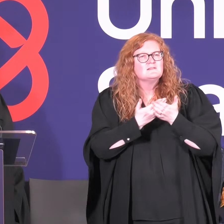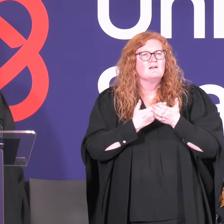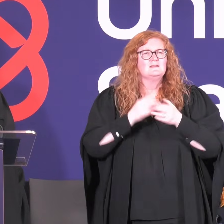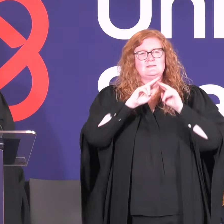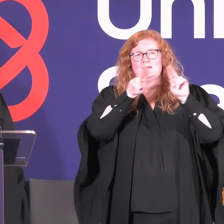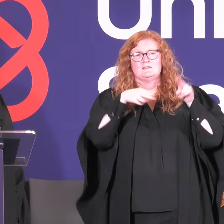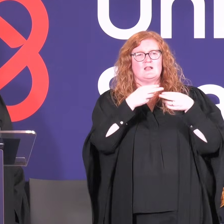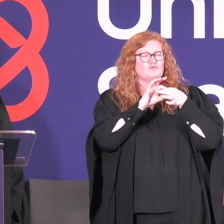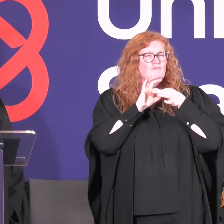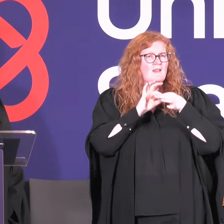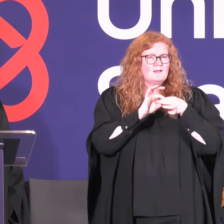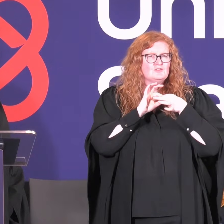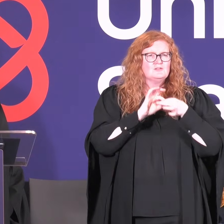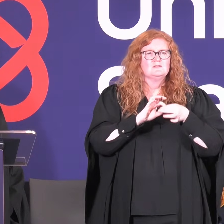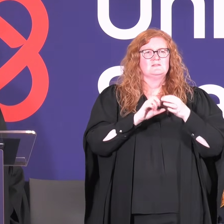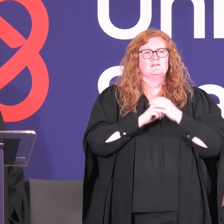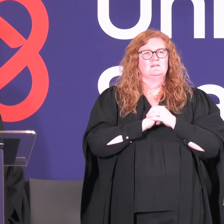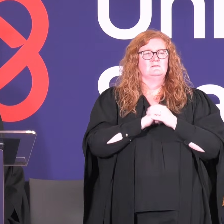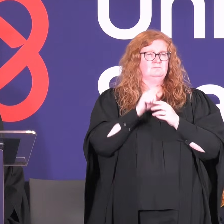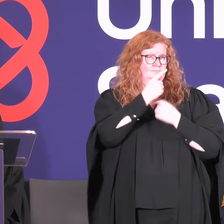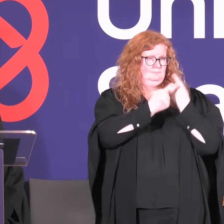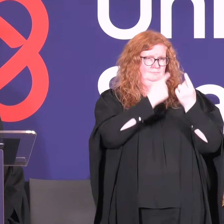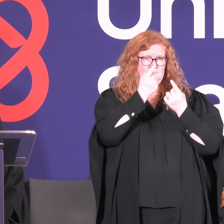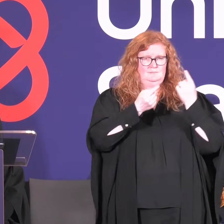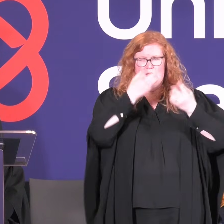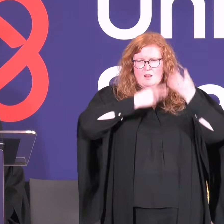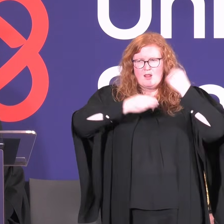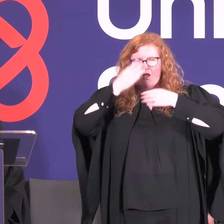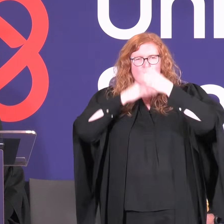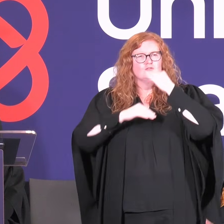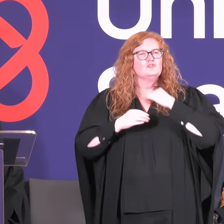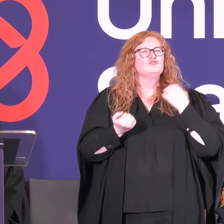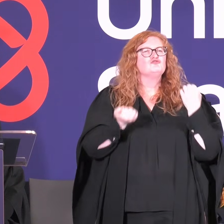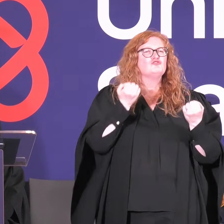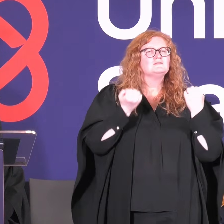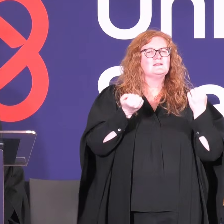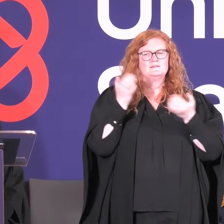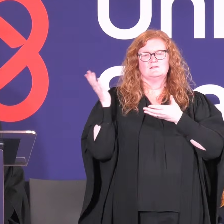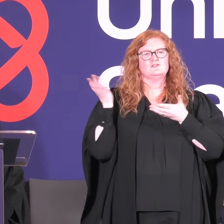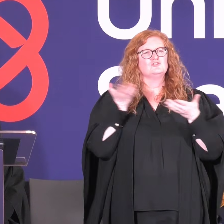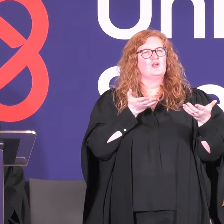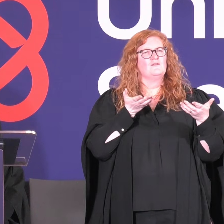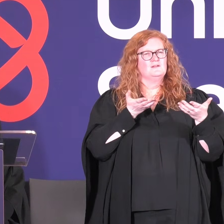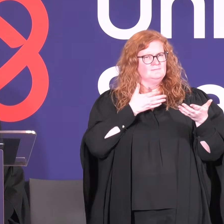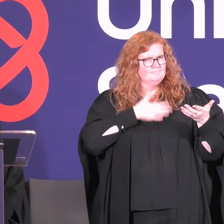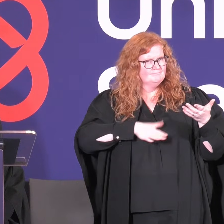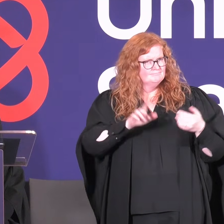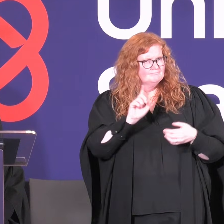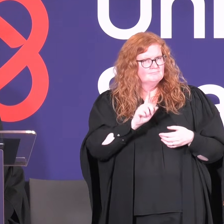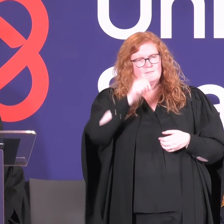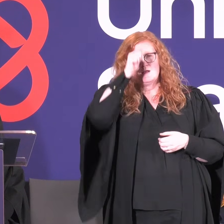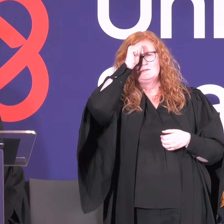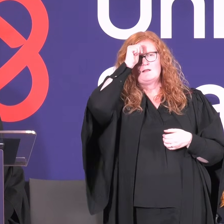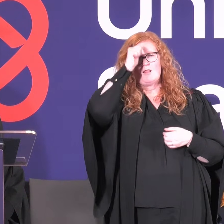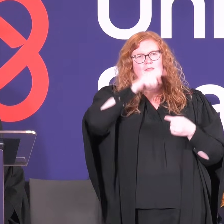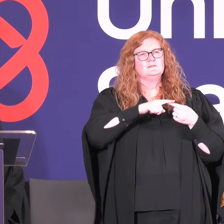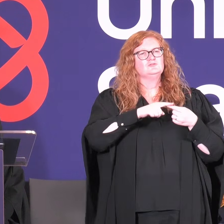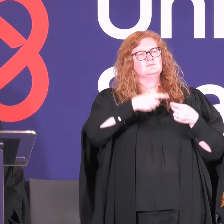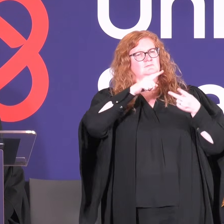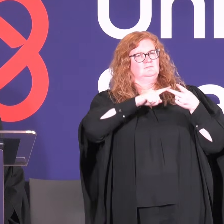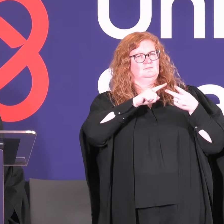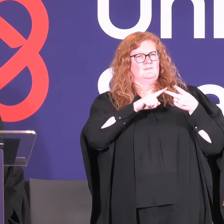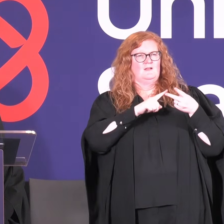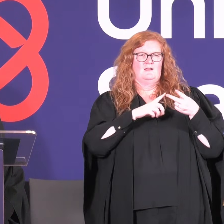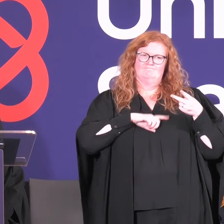international relations, you have each learned that justice and service require not only knowledge, but